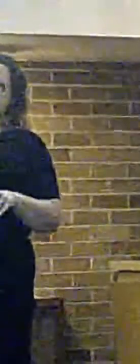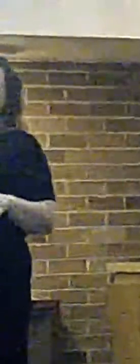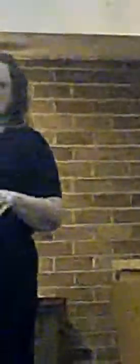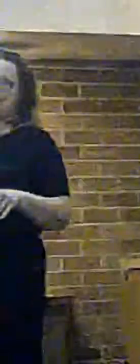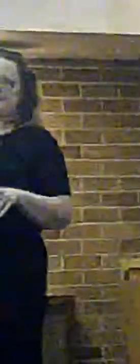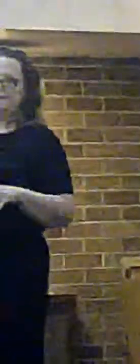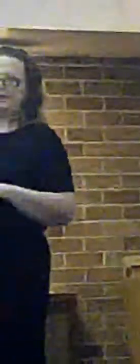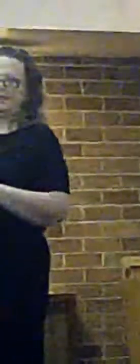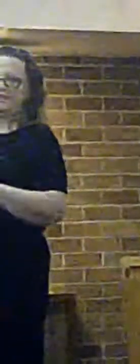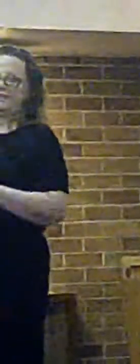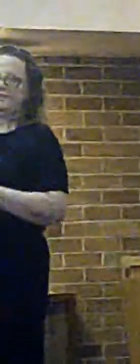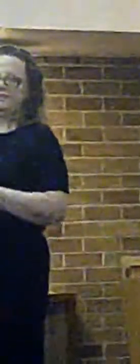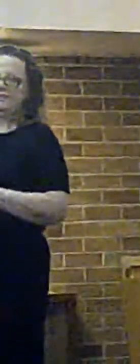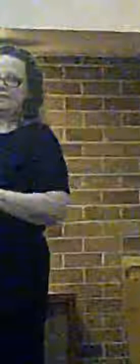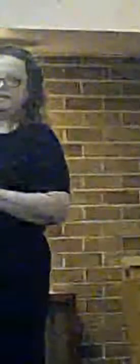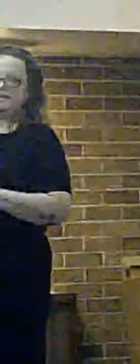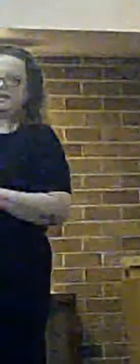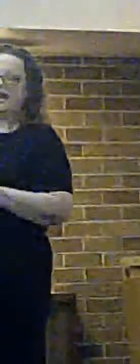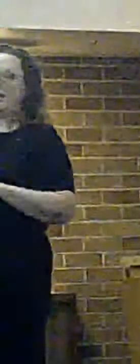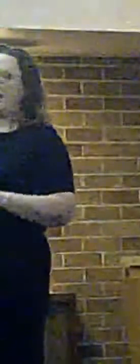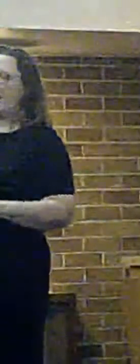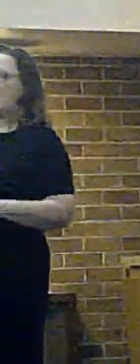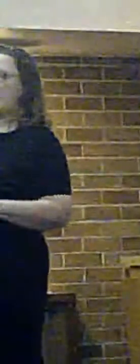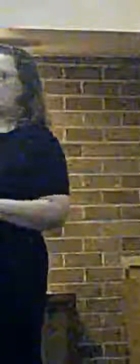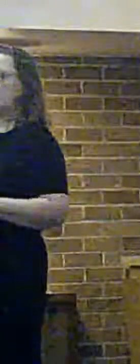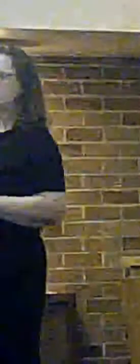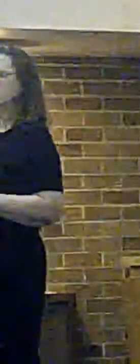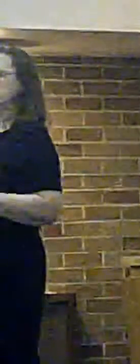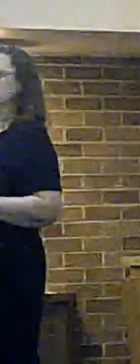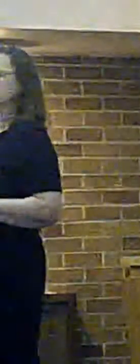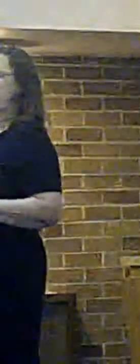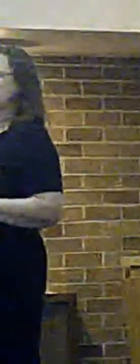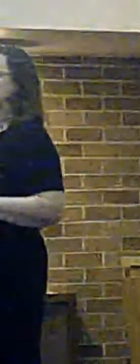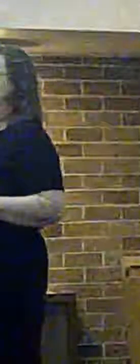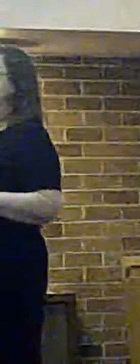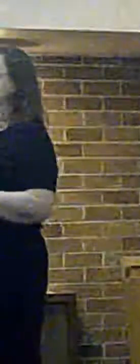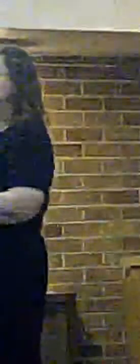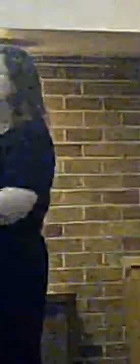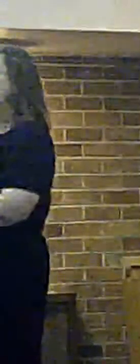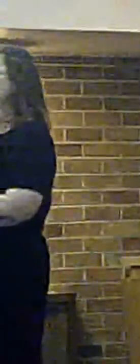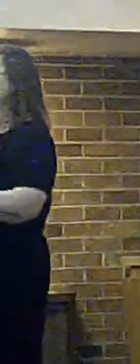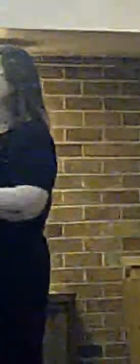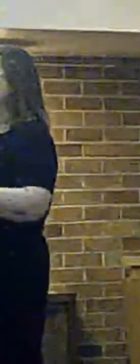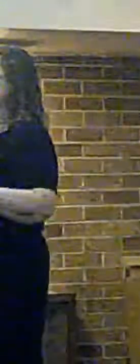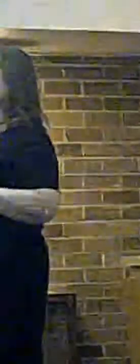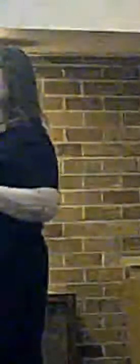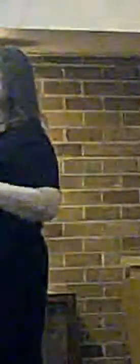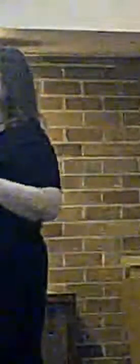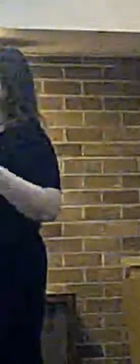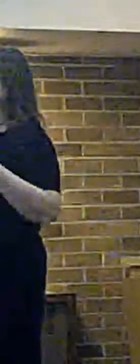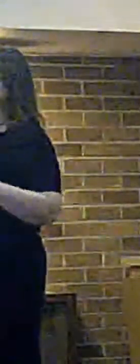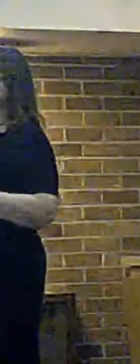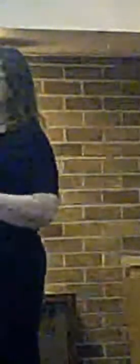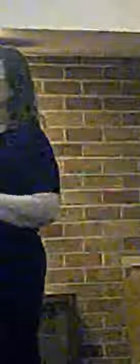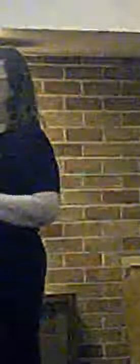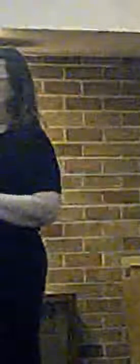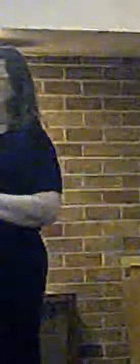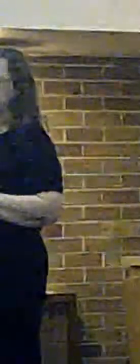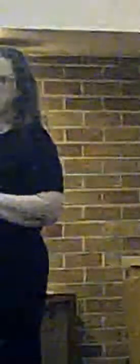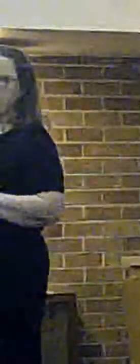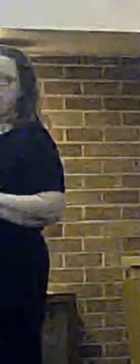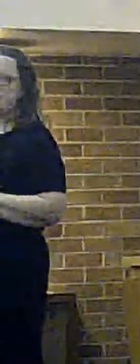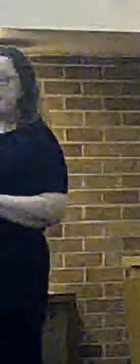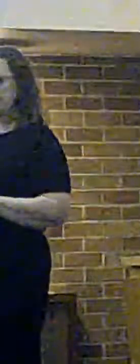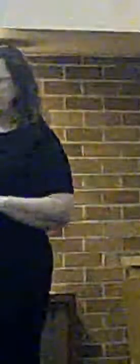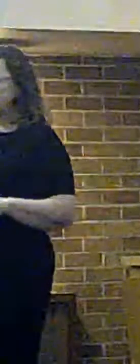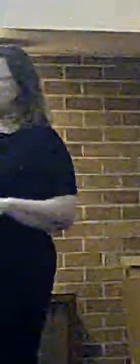Have I or have I not said I will faithfully represent the views of the people of Greasby on a number of occasions? Thank you. Right, have